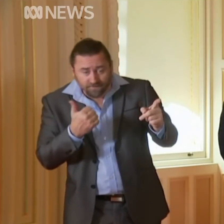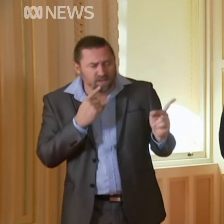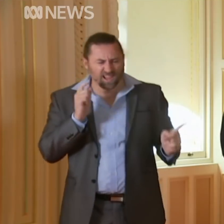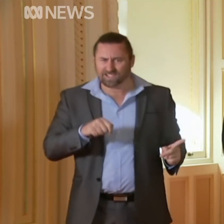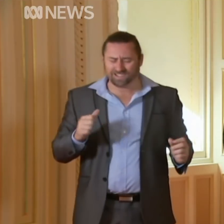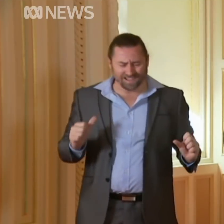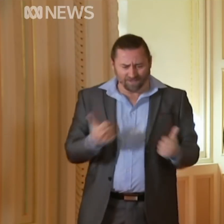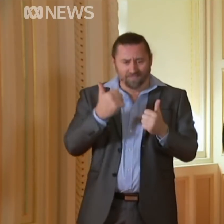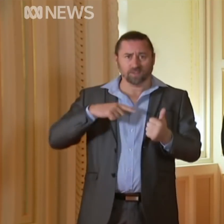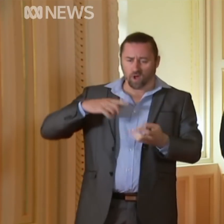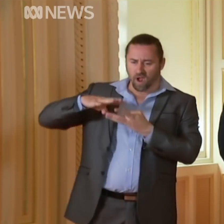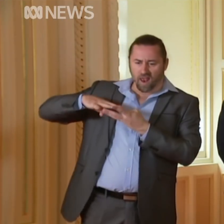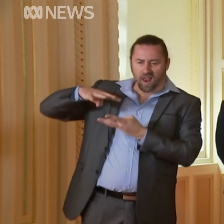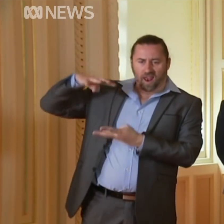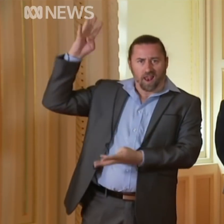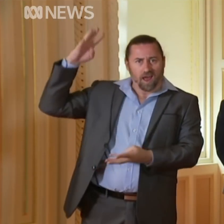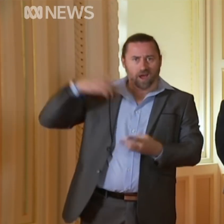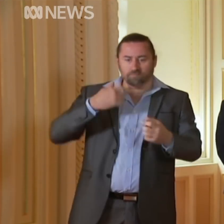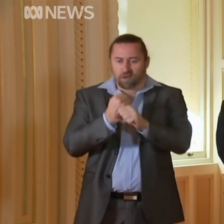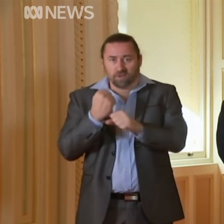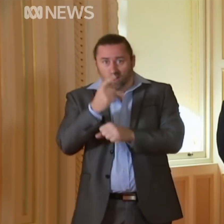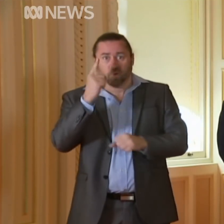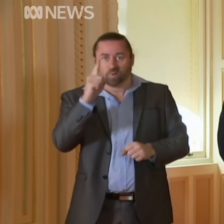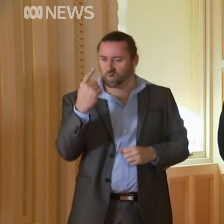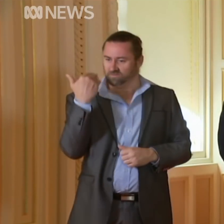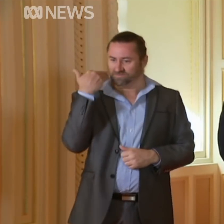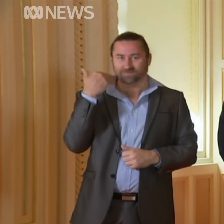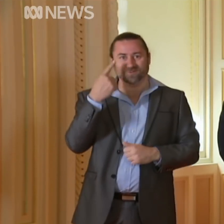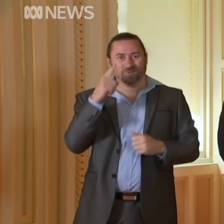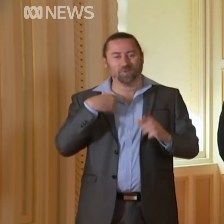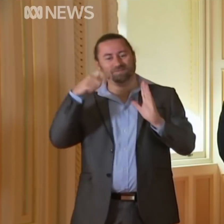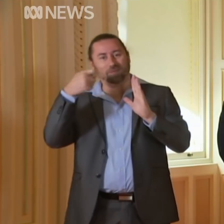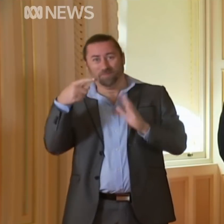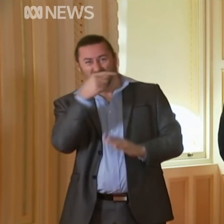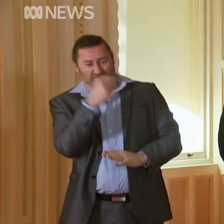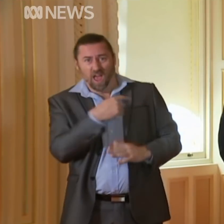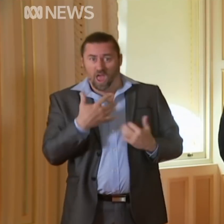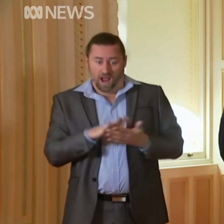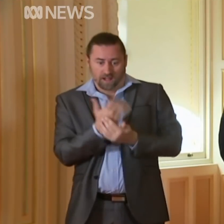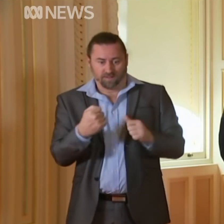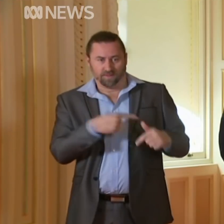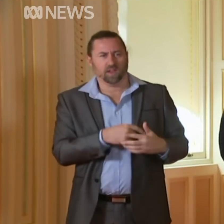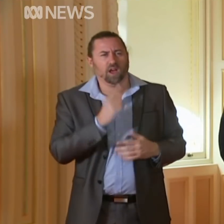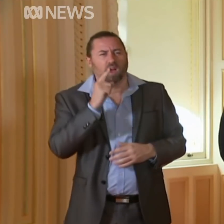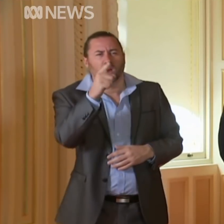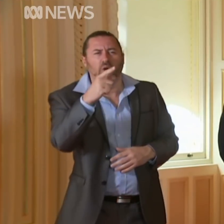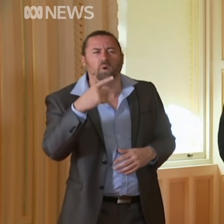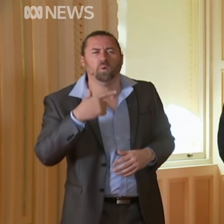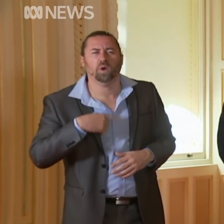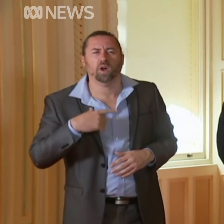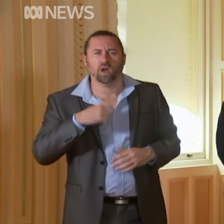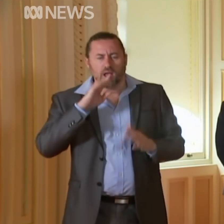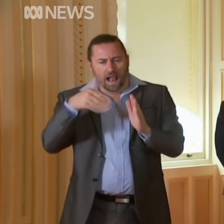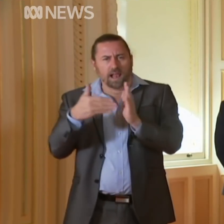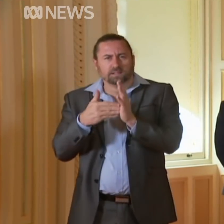this huge, enormous stockpile, and I'm so glad that you got to see it the other week. Is there a reason for the delay in getting to those final